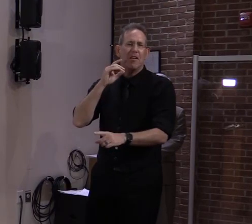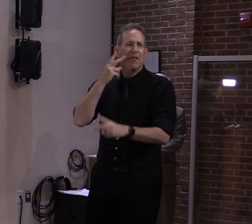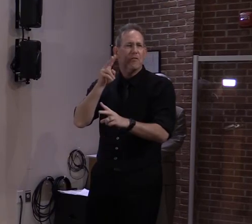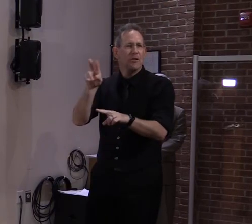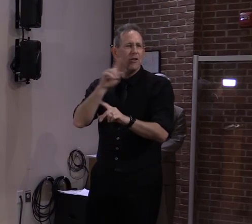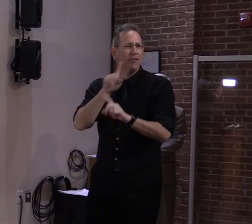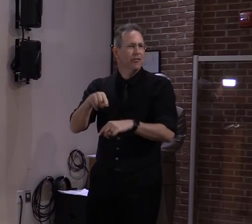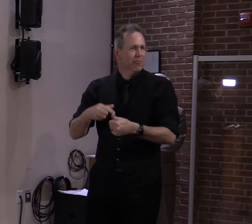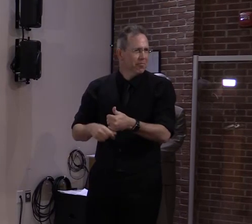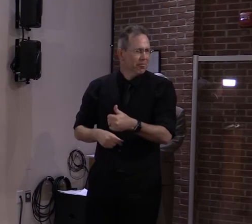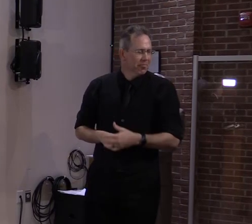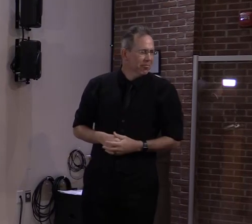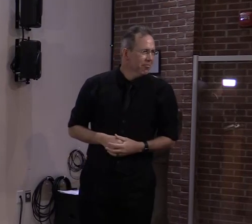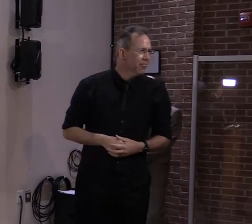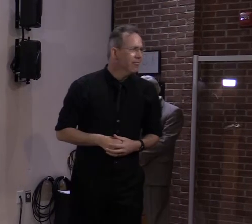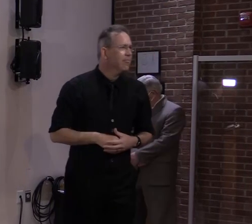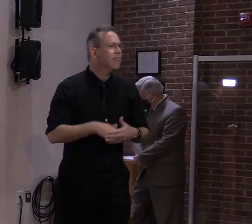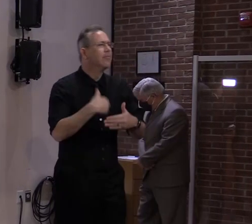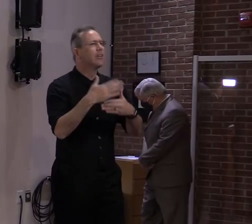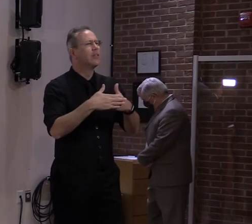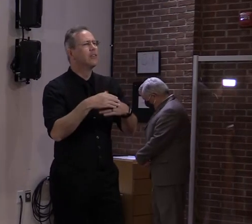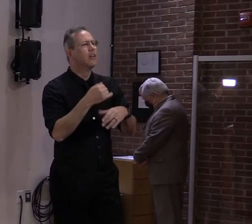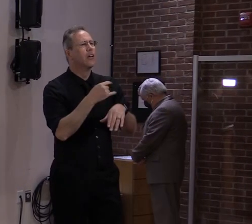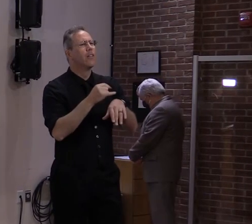Mike Donahue, the Islander.